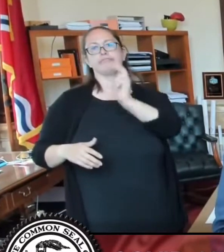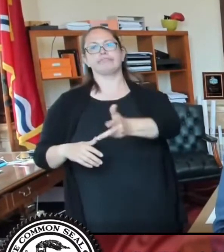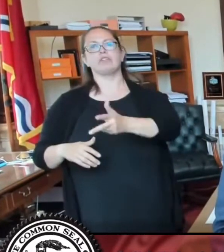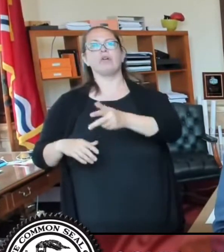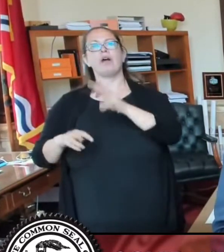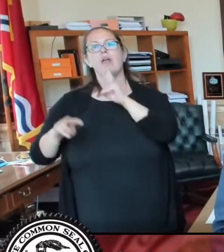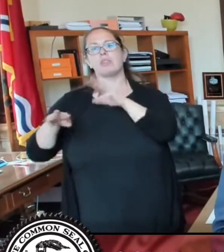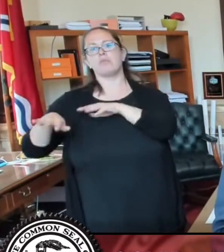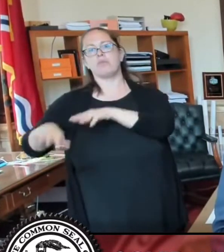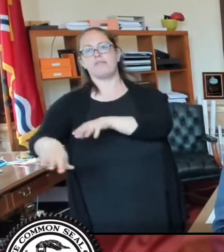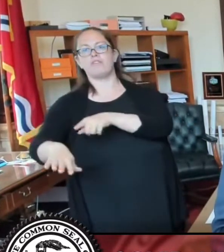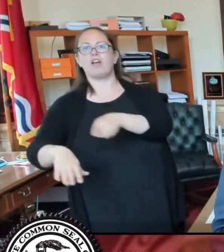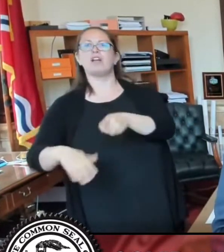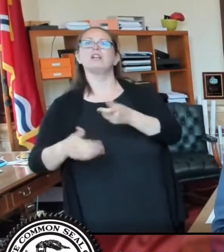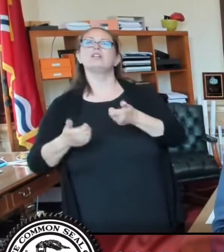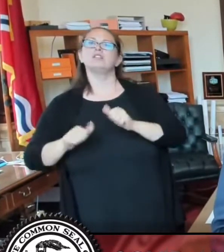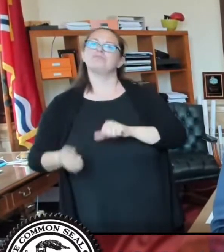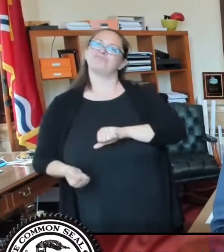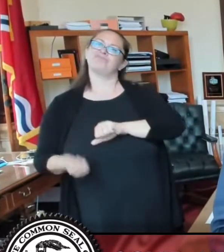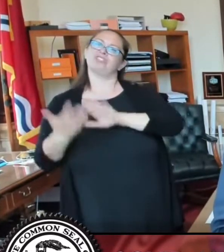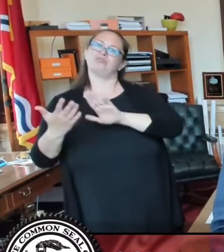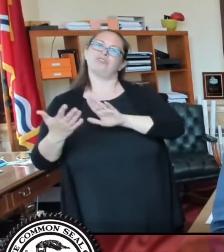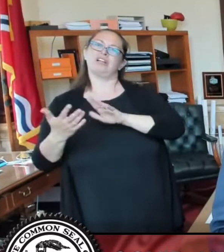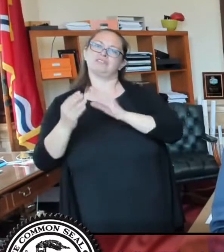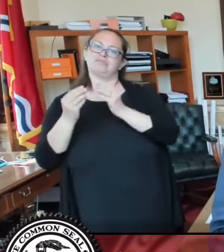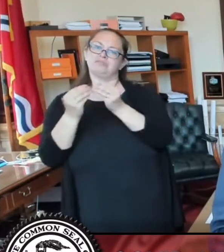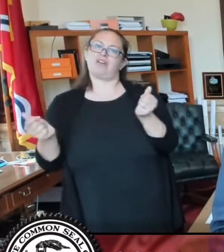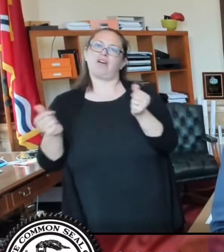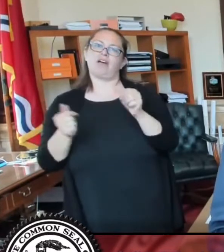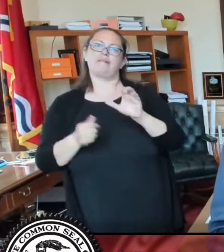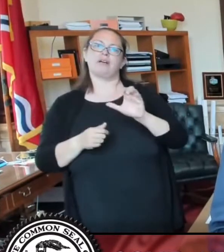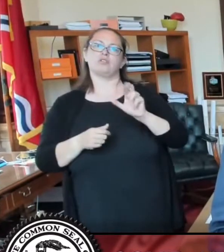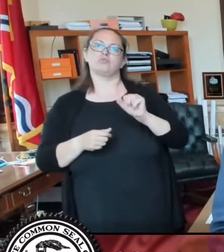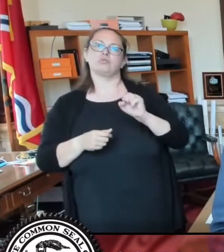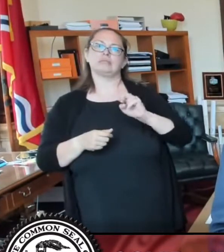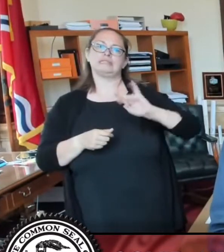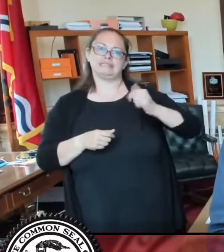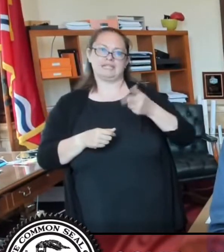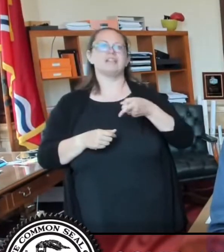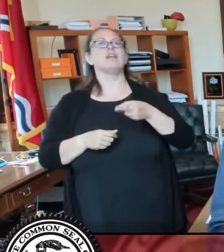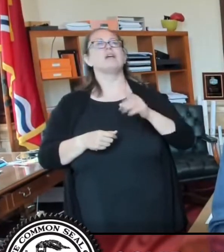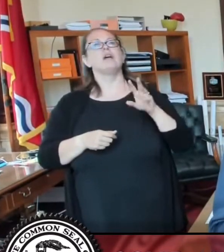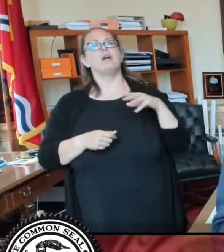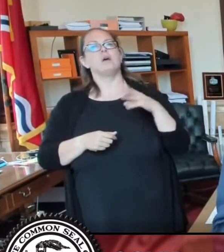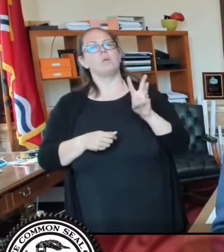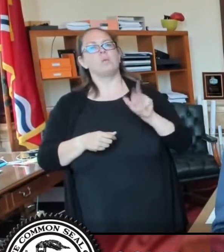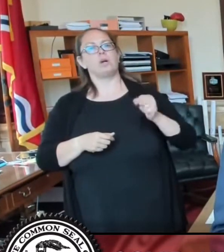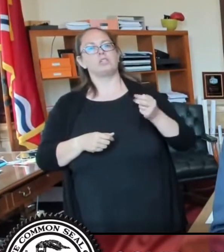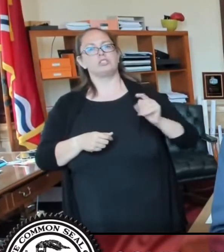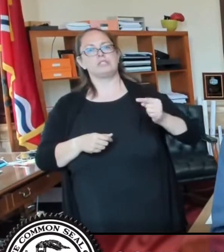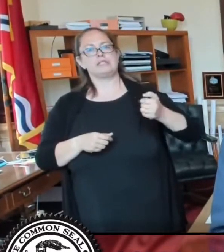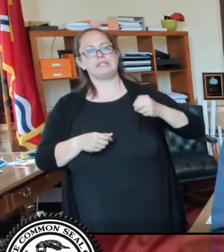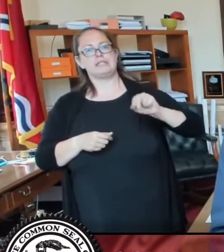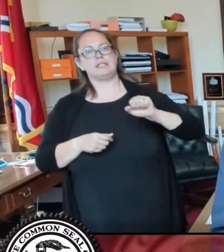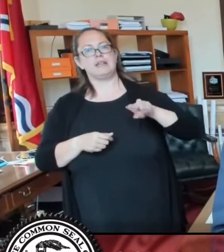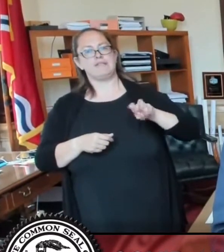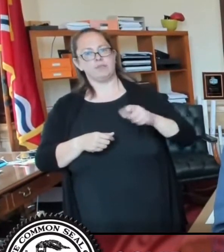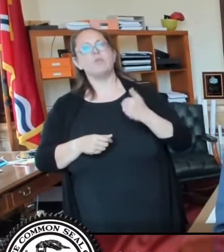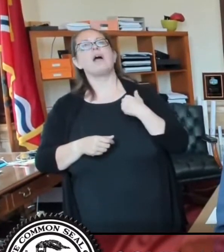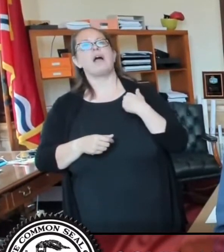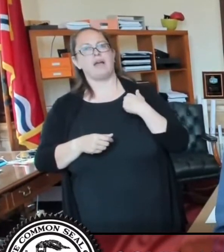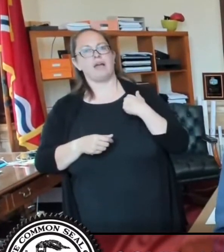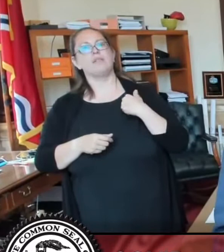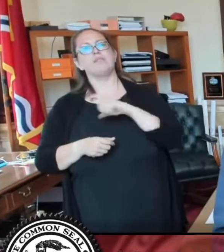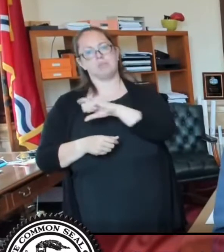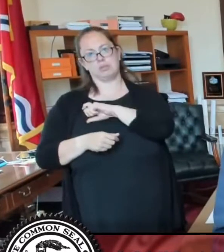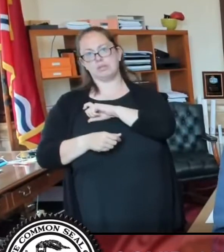try to address cruising. With respect to Wash Ave, we have police officers, we have cruising details that are out